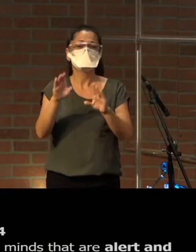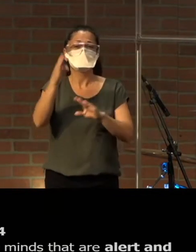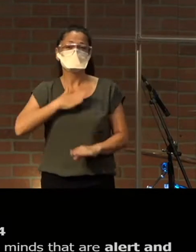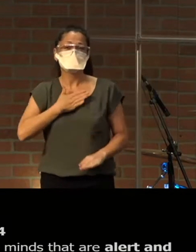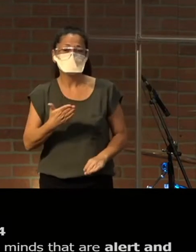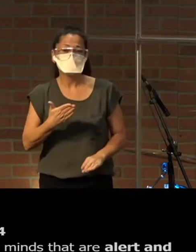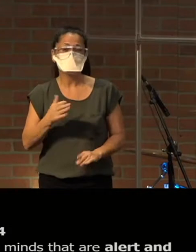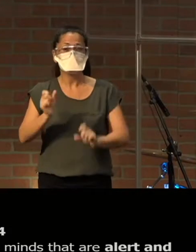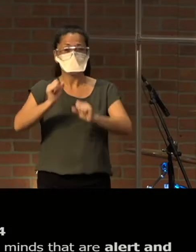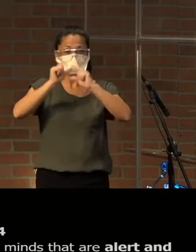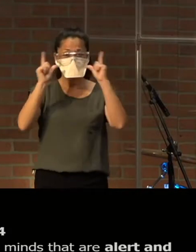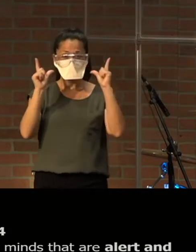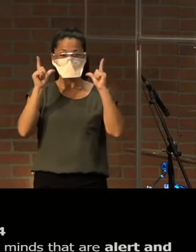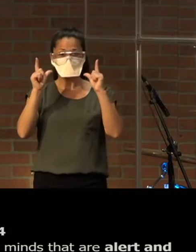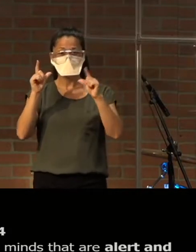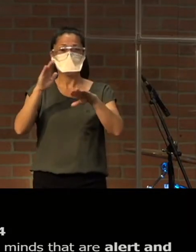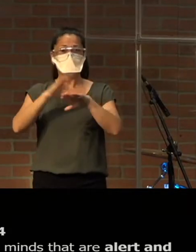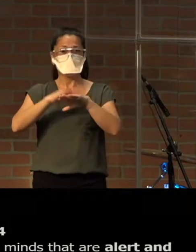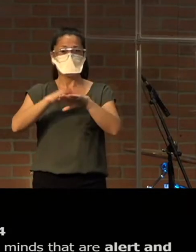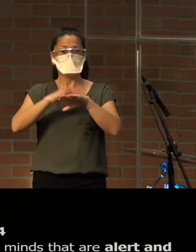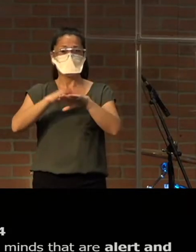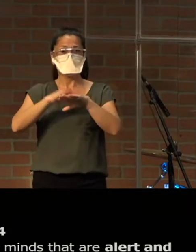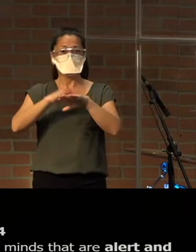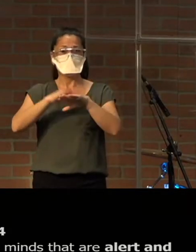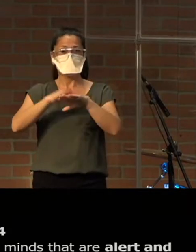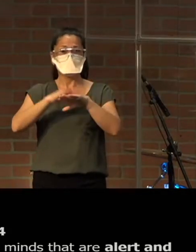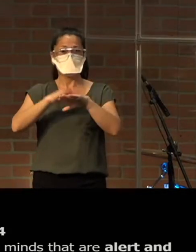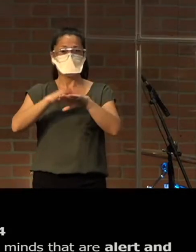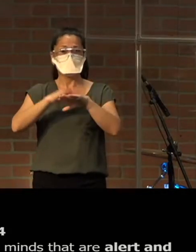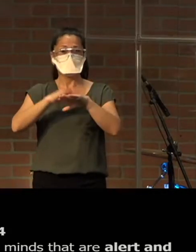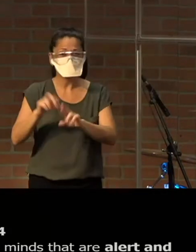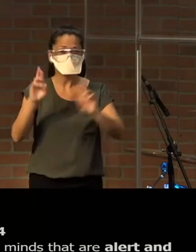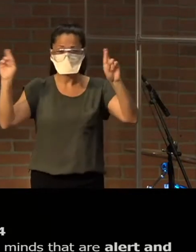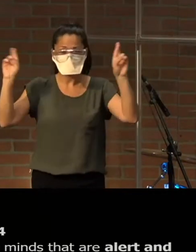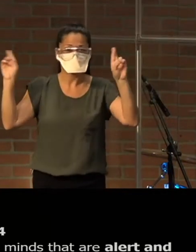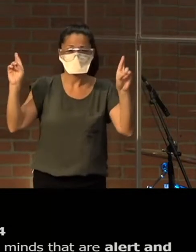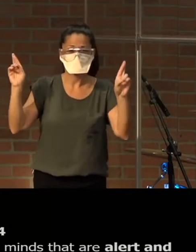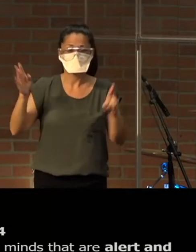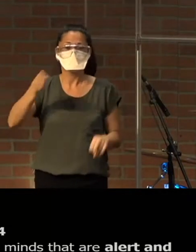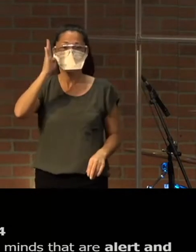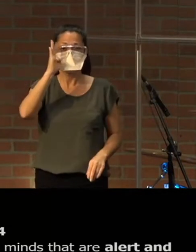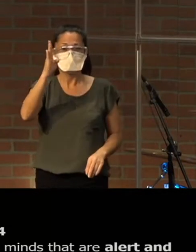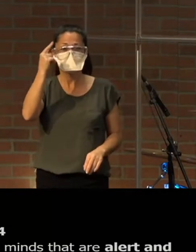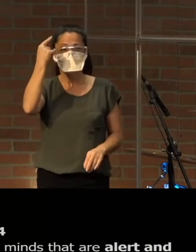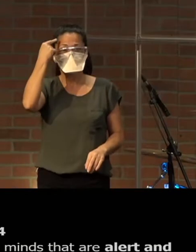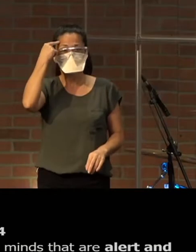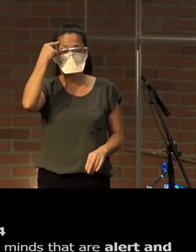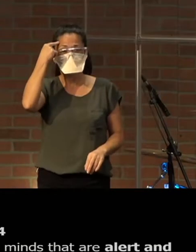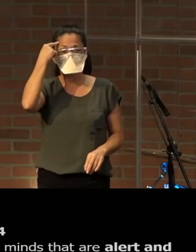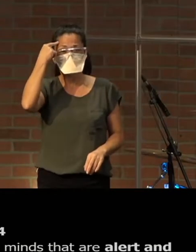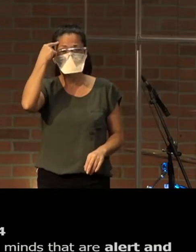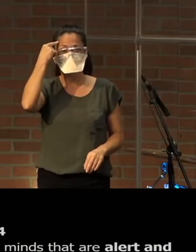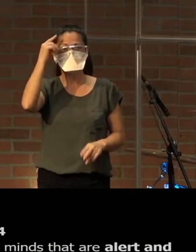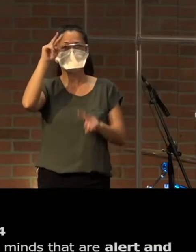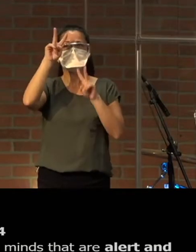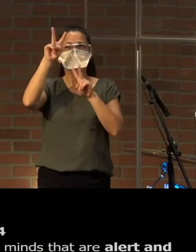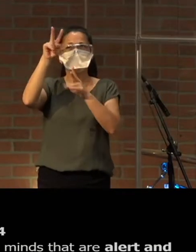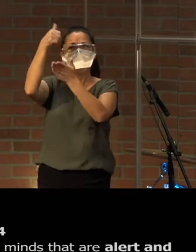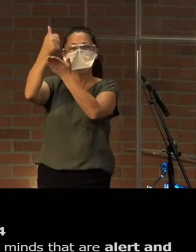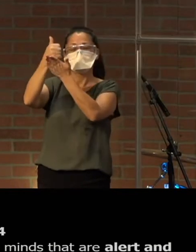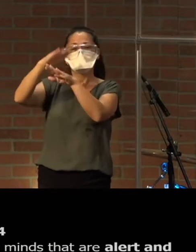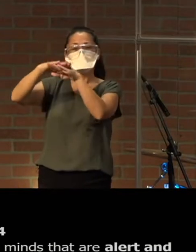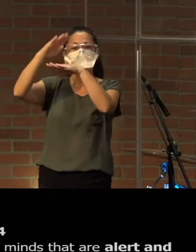is alert. He is on call. A sober person sets his eyes on heavenly things or things that